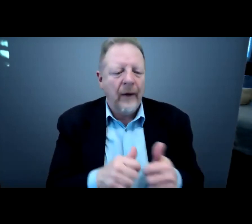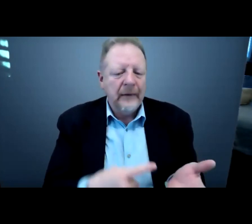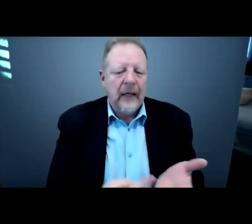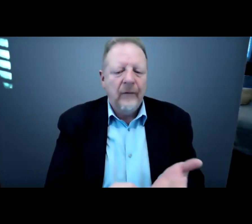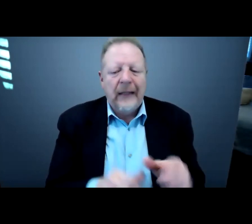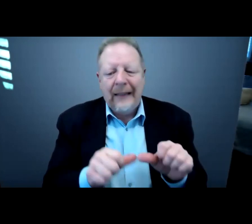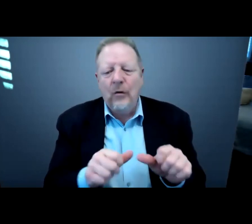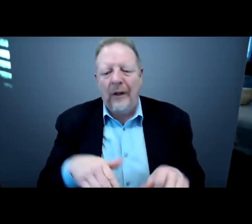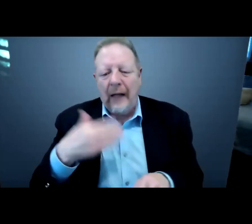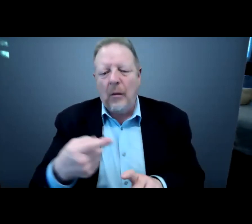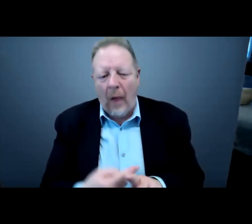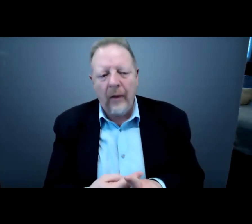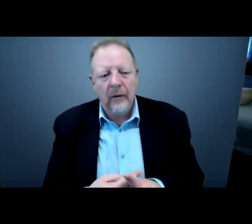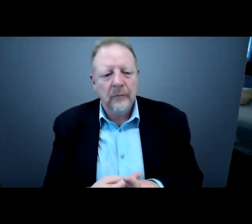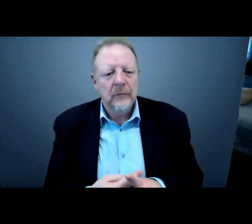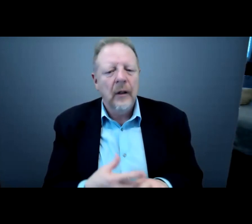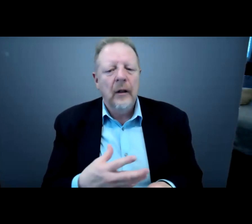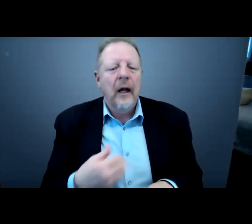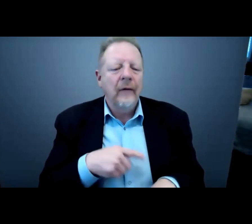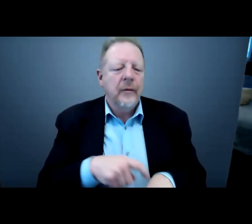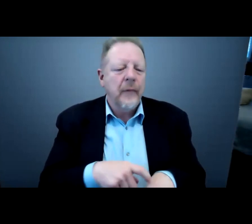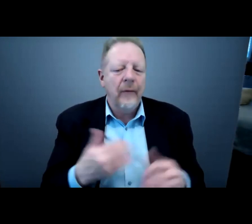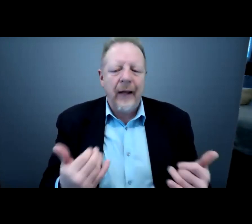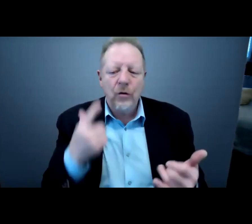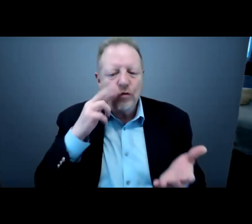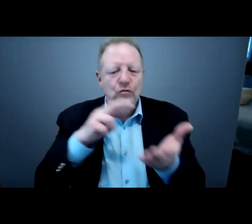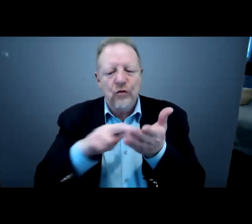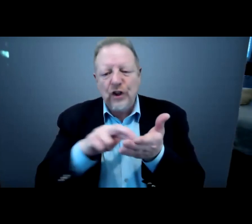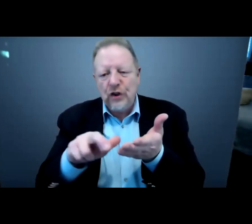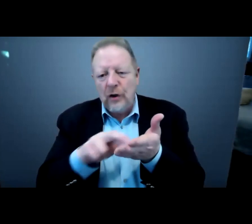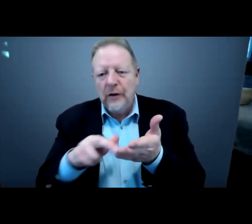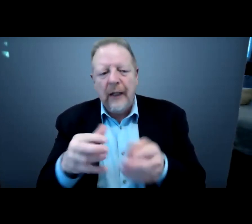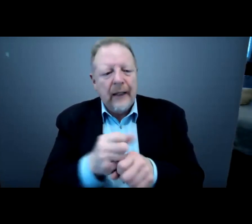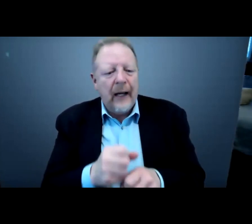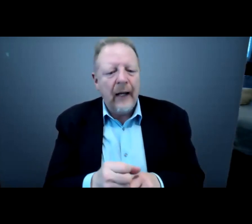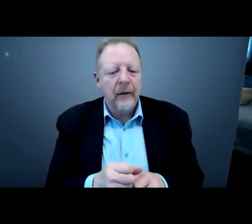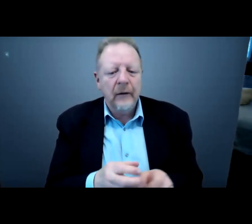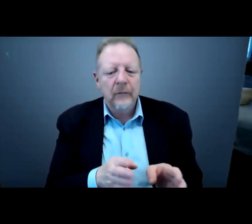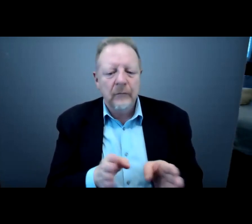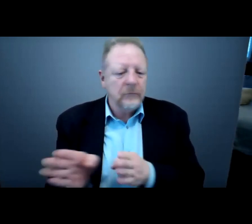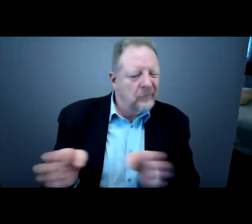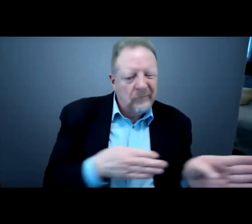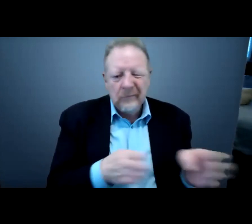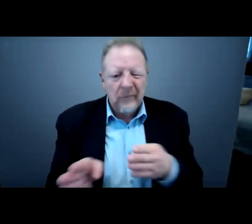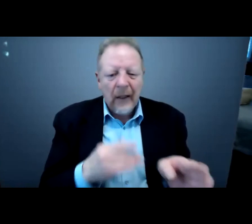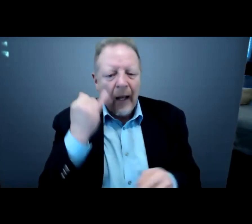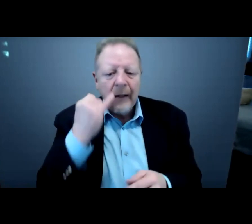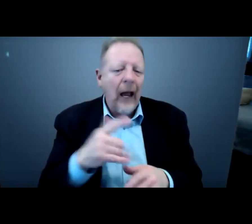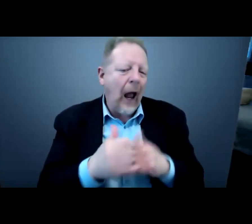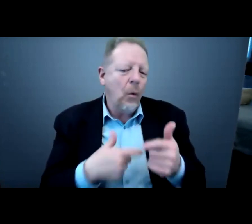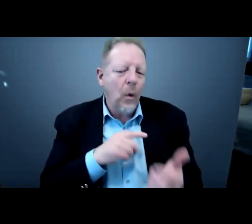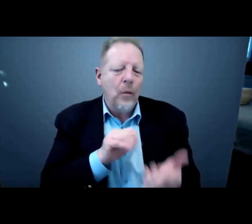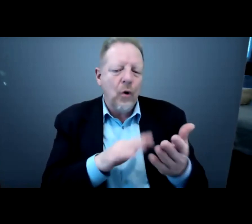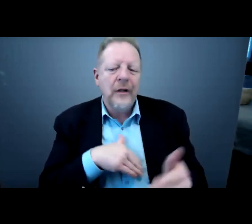conversation from there, but have a little time to research some stuff and get a direction for our next project. So